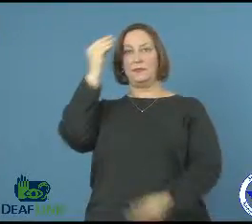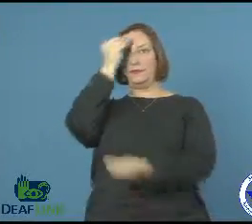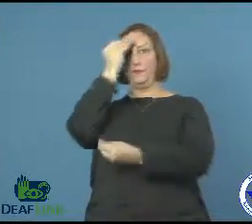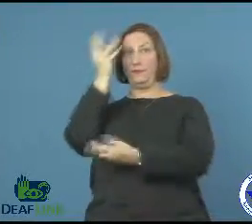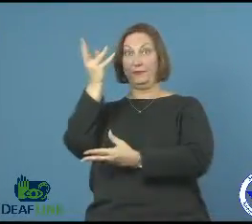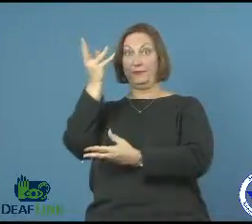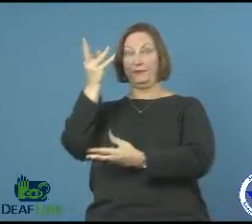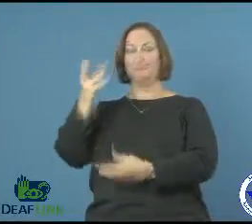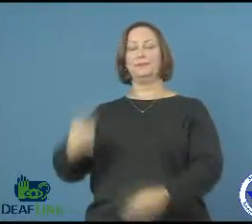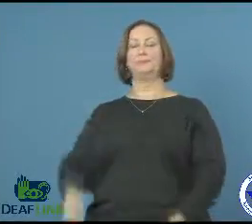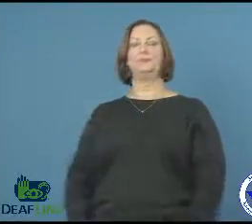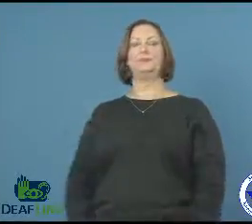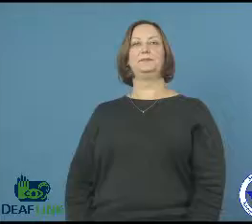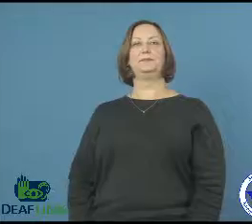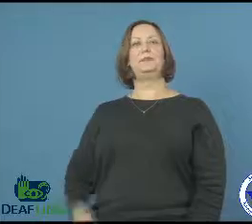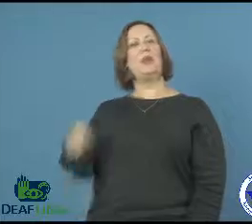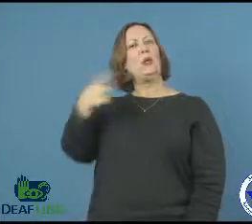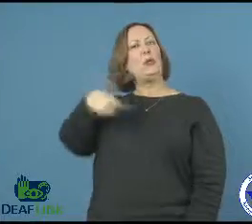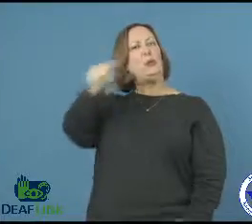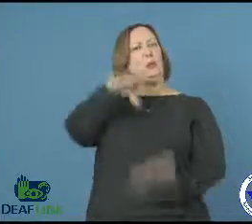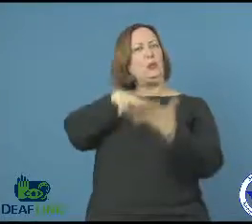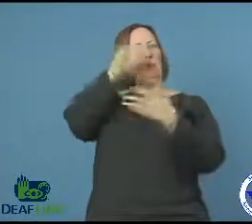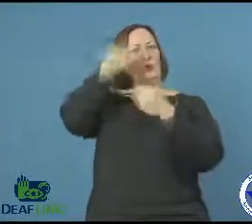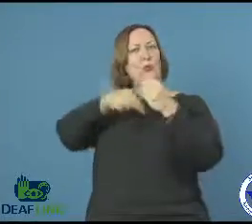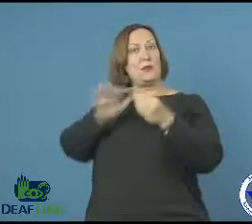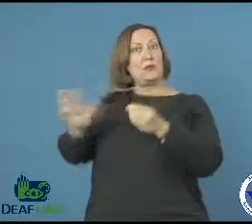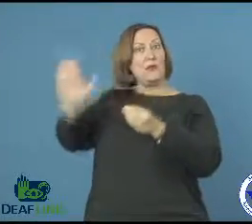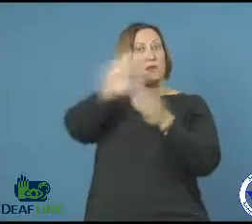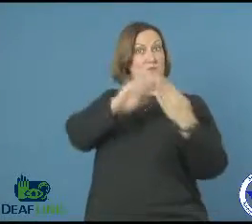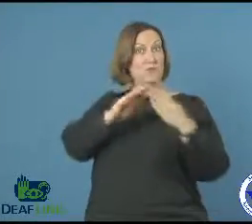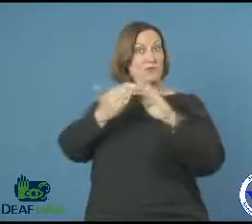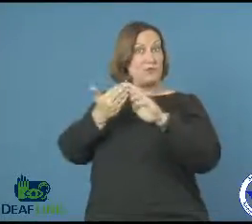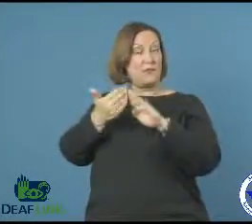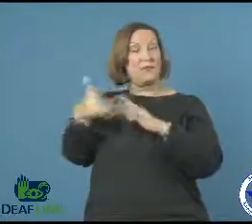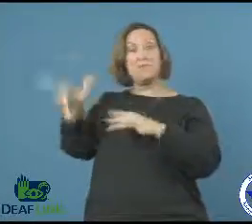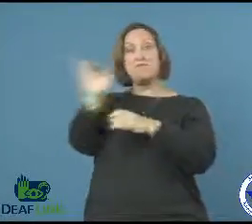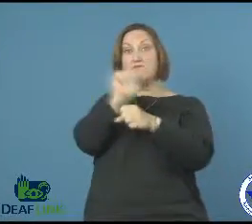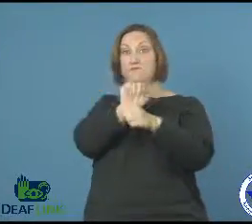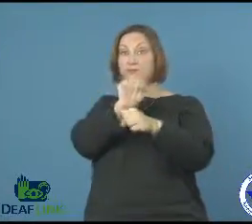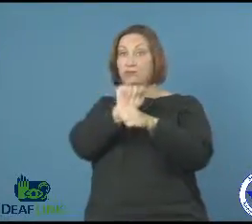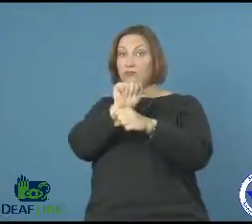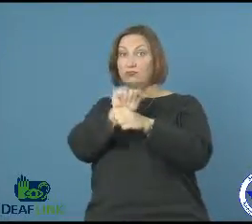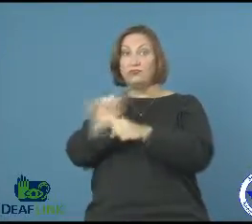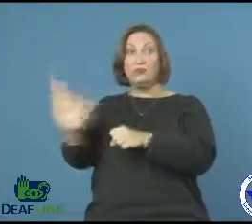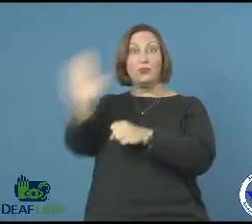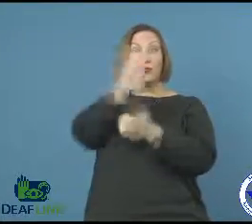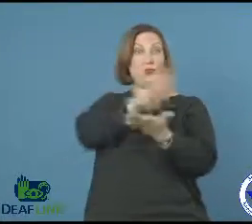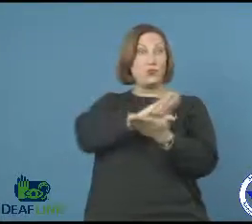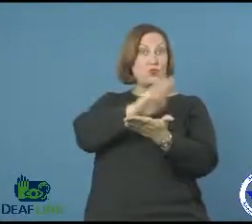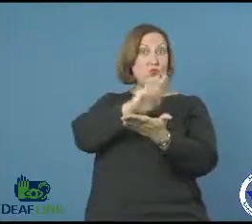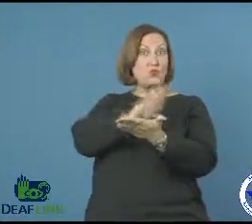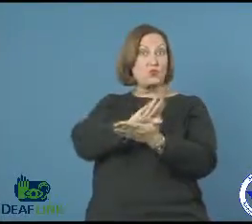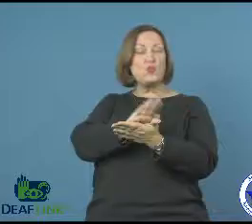Find out what emergency plans are in place in your community, school,